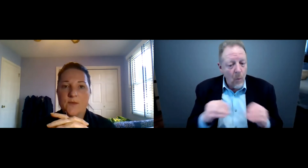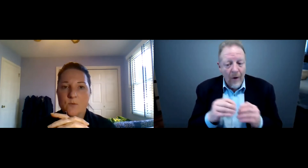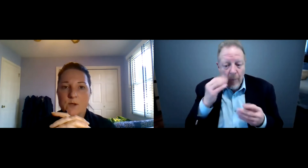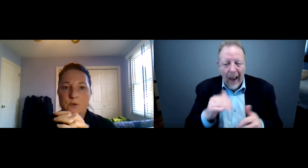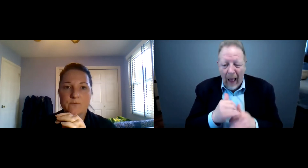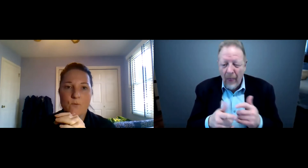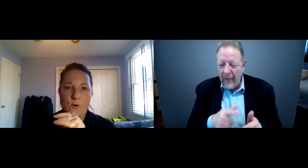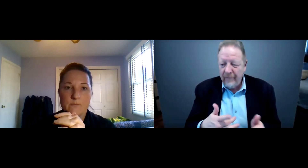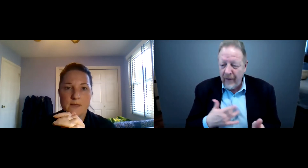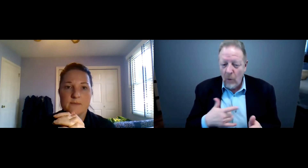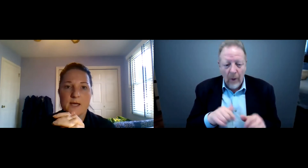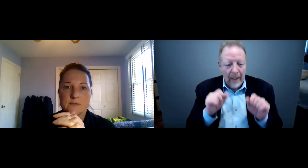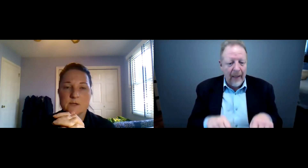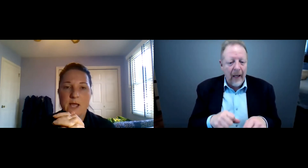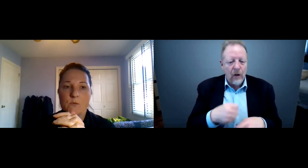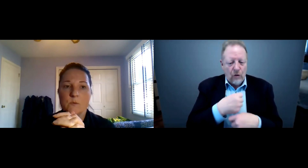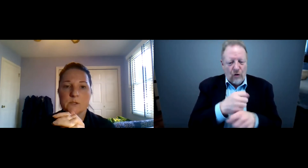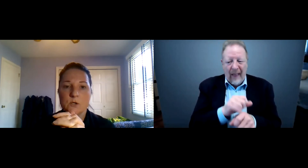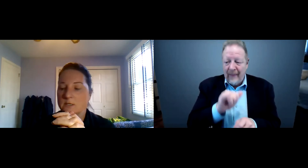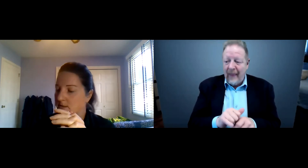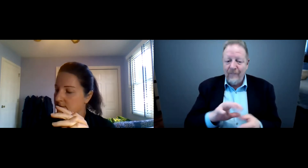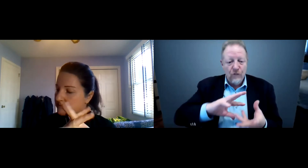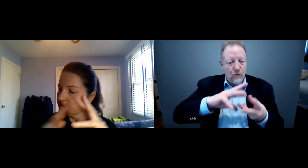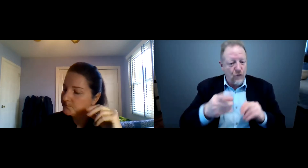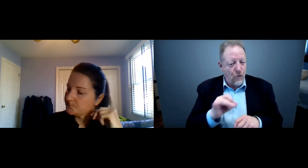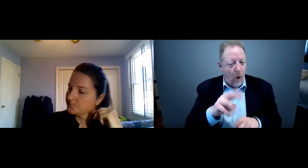how they think we could format that and how it would look?